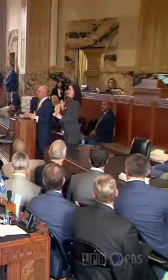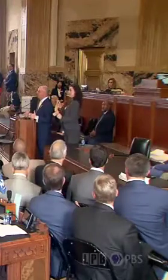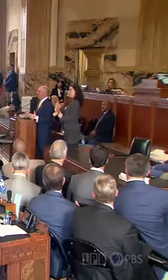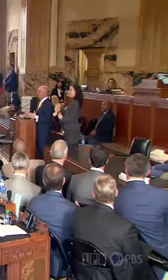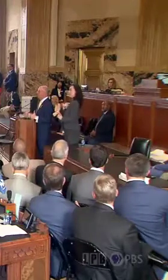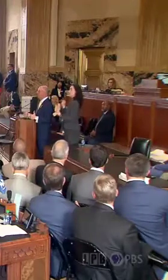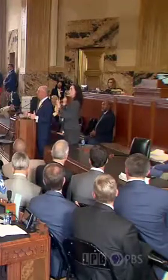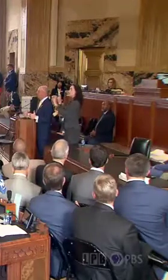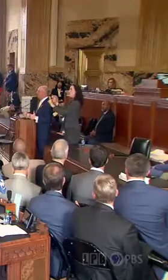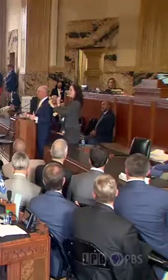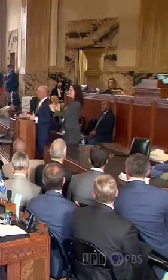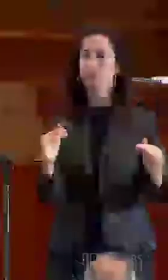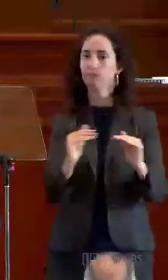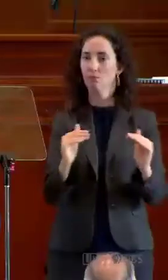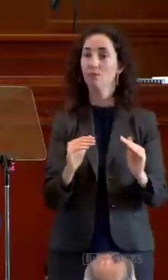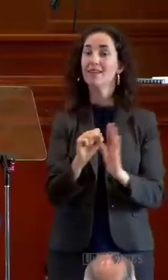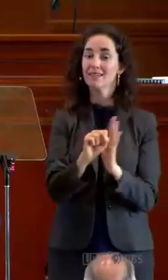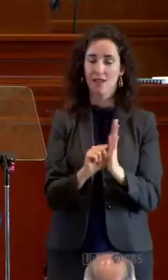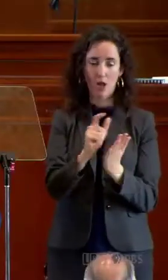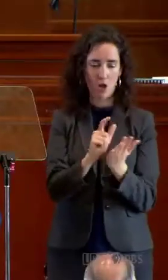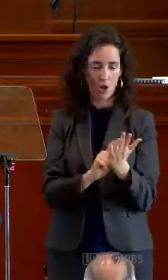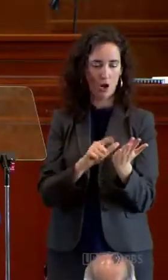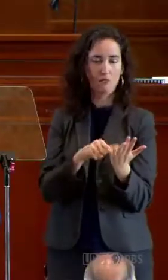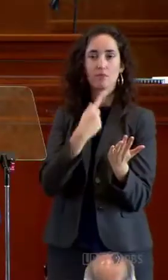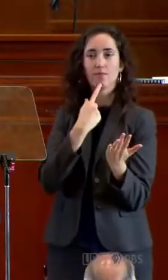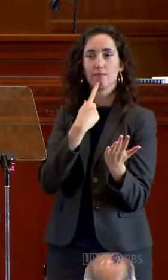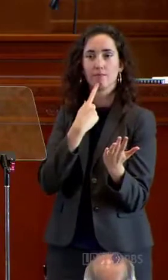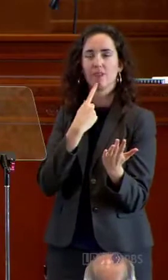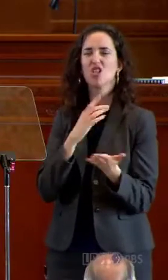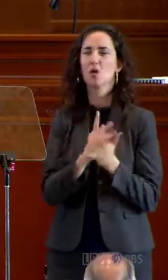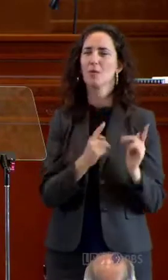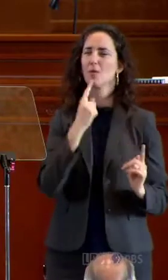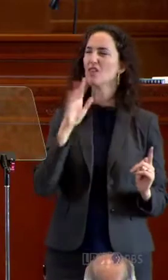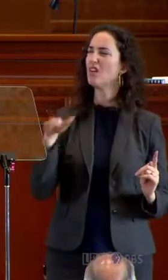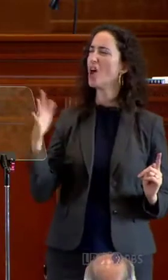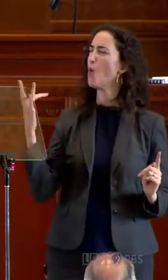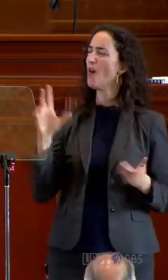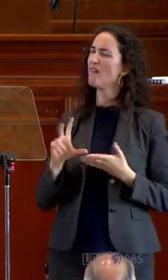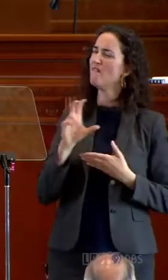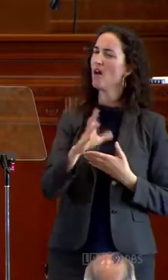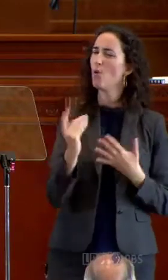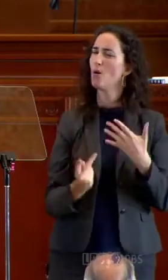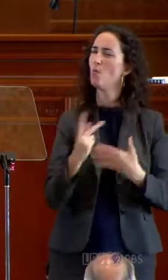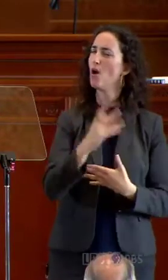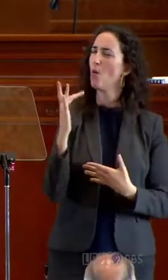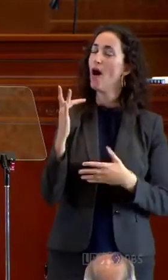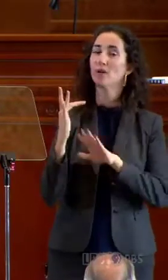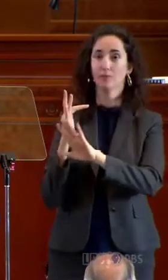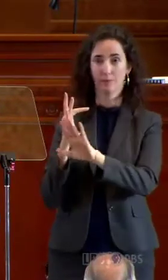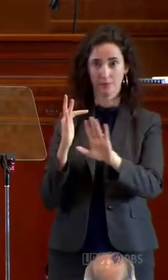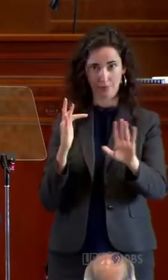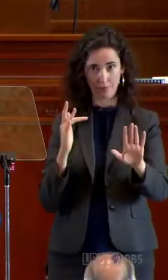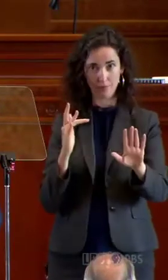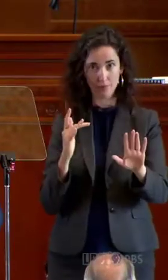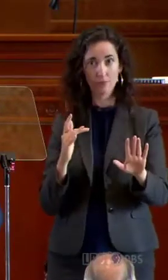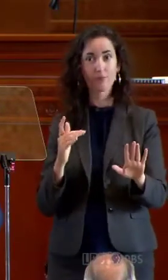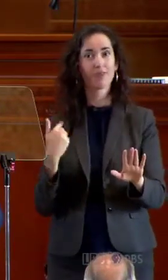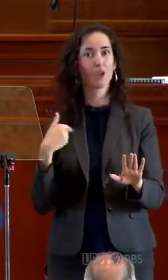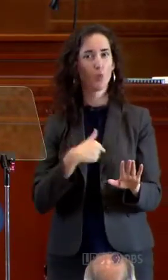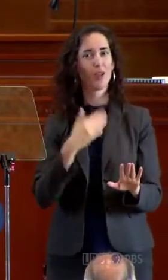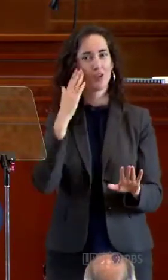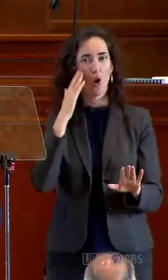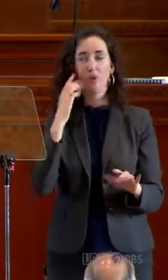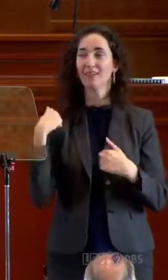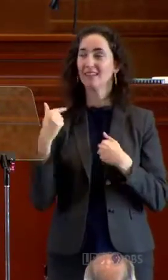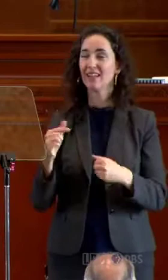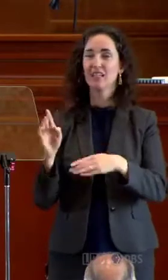September that we have in state law. Some folks may ask why this is a priority. Well, I think we know our